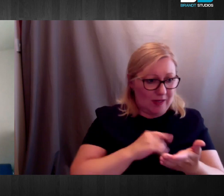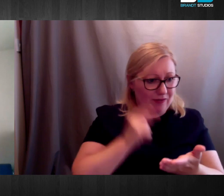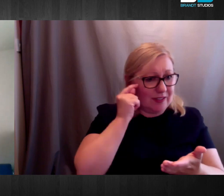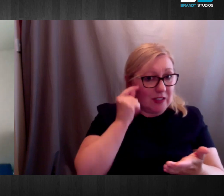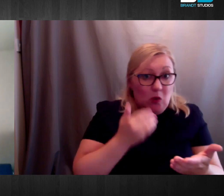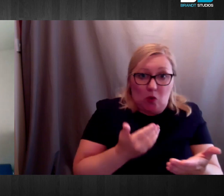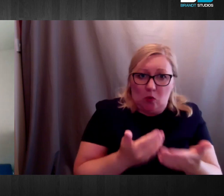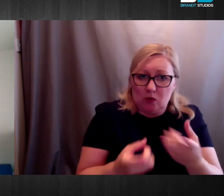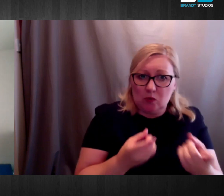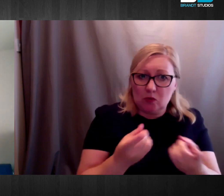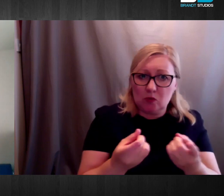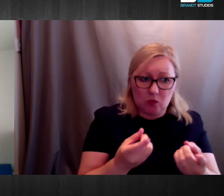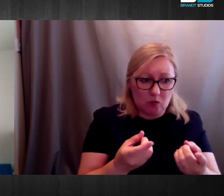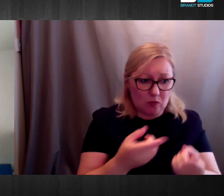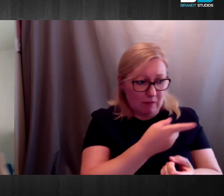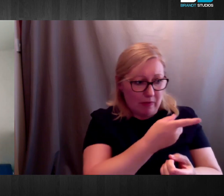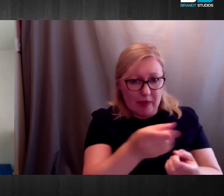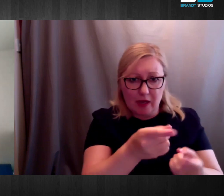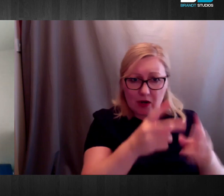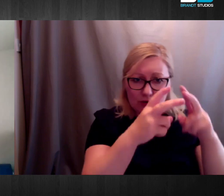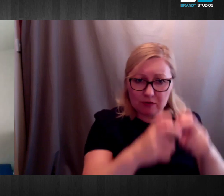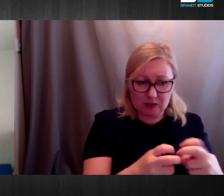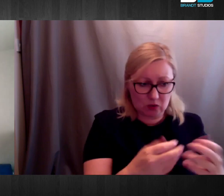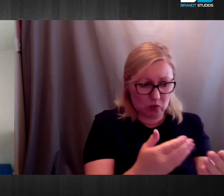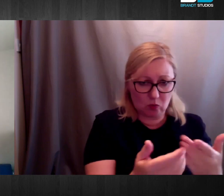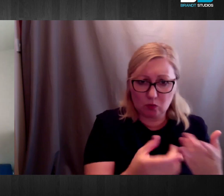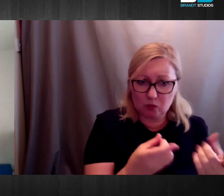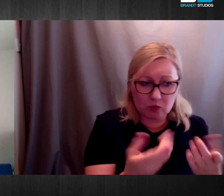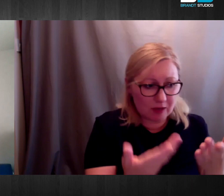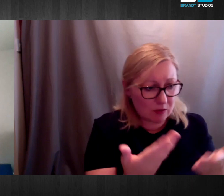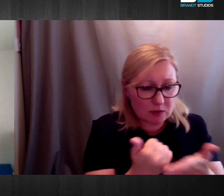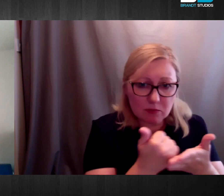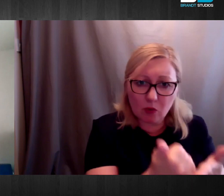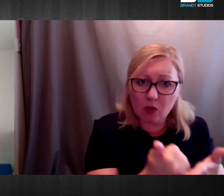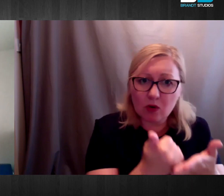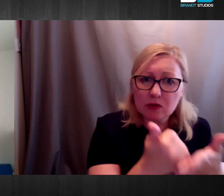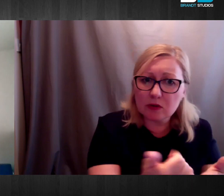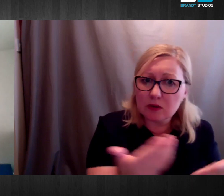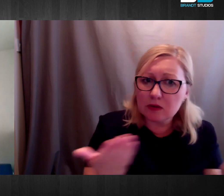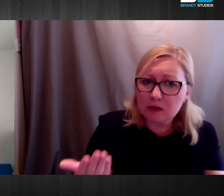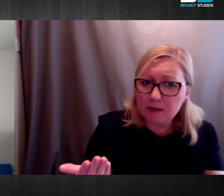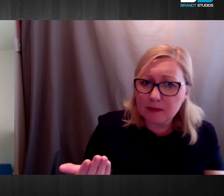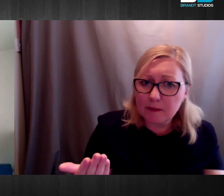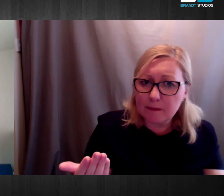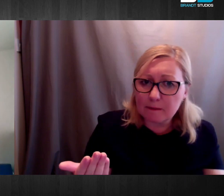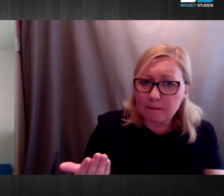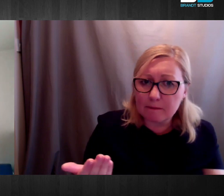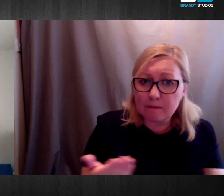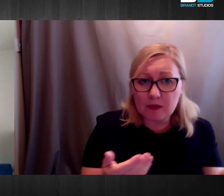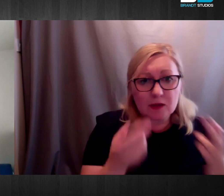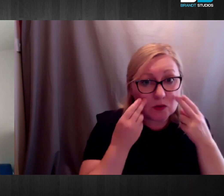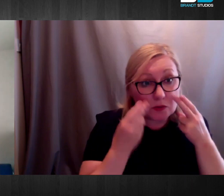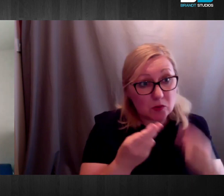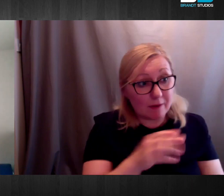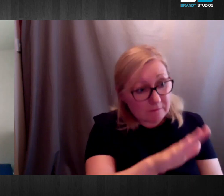and how do we deal with people, but trying to be in as sympathetic as possible,